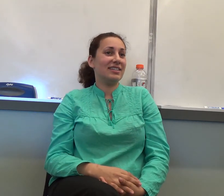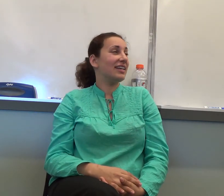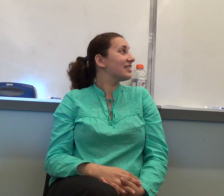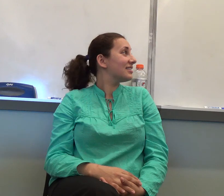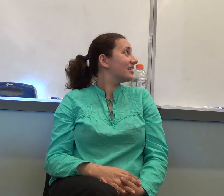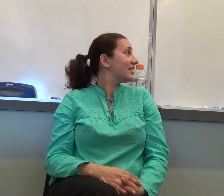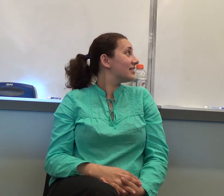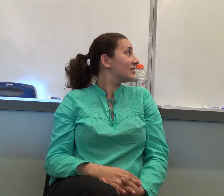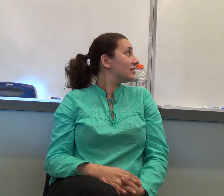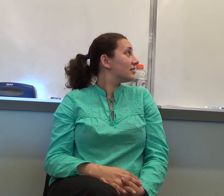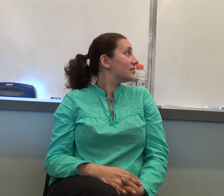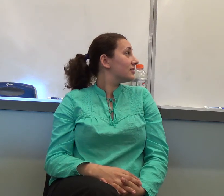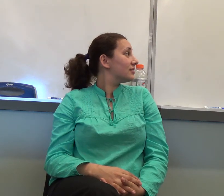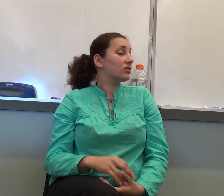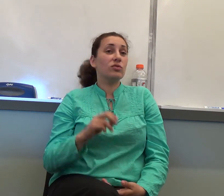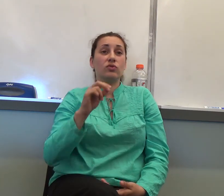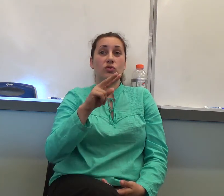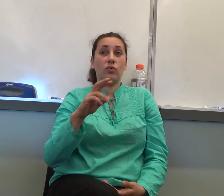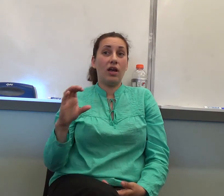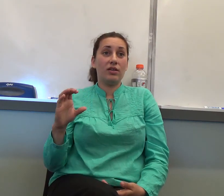again. 200. 6.